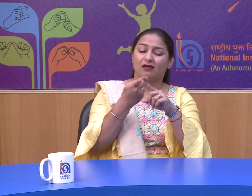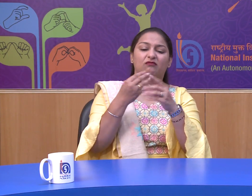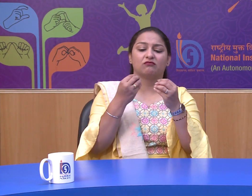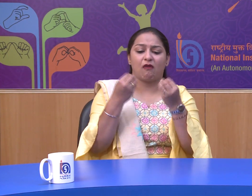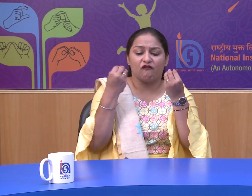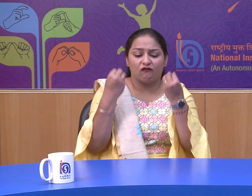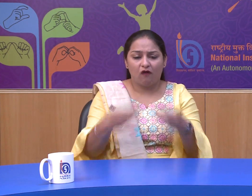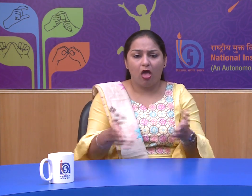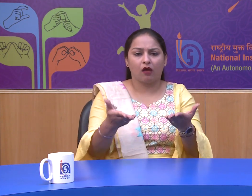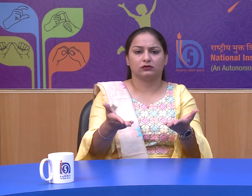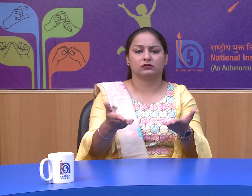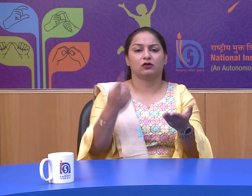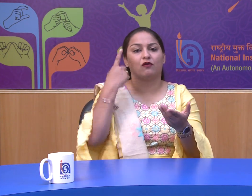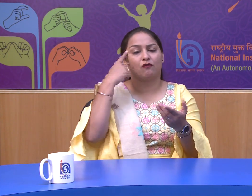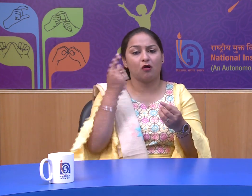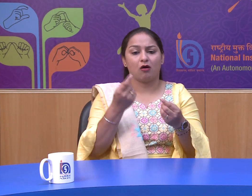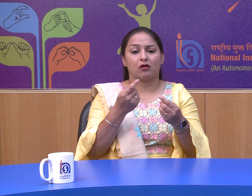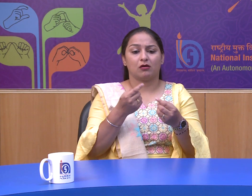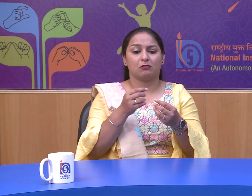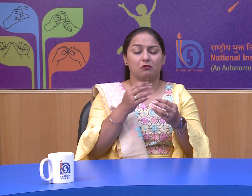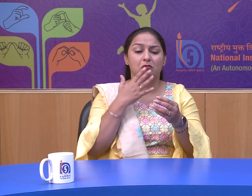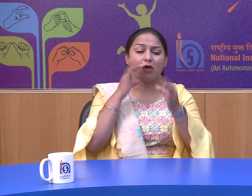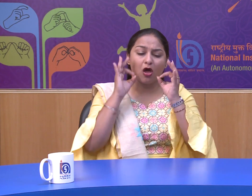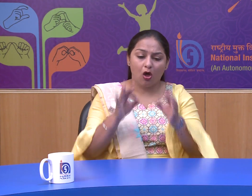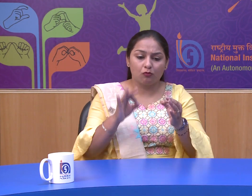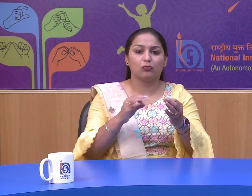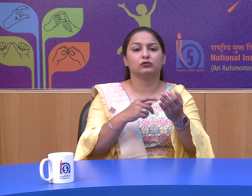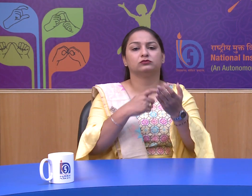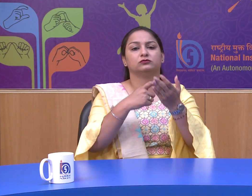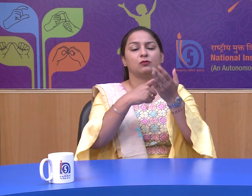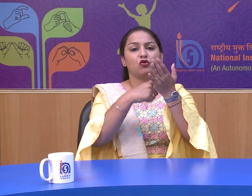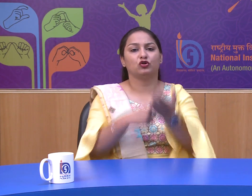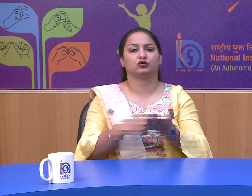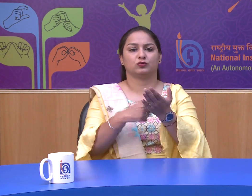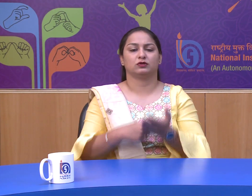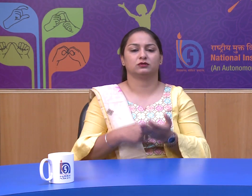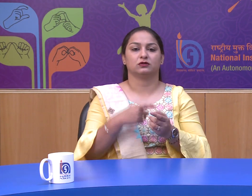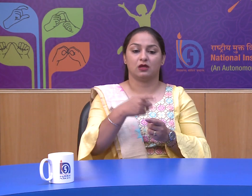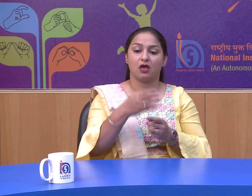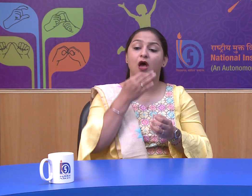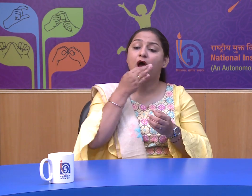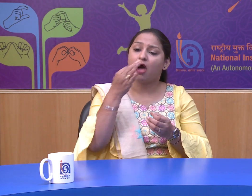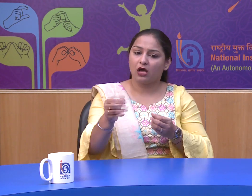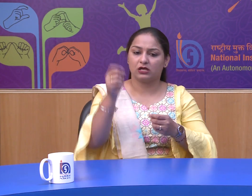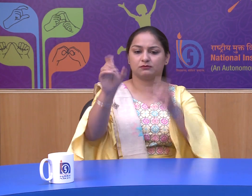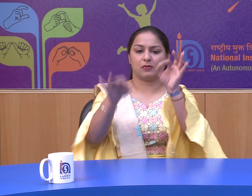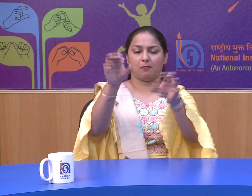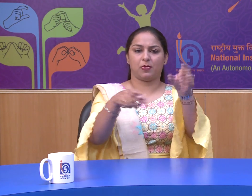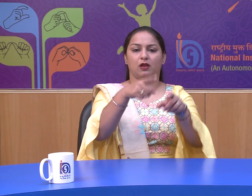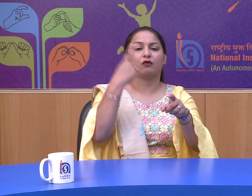wastefulness of expensive rituals. He asked his people to